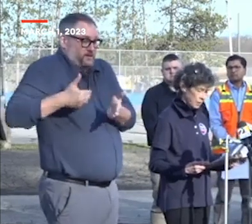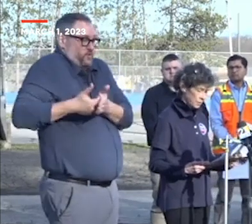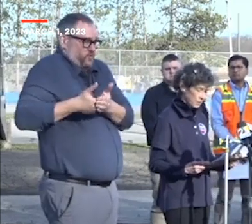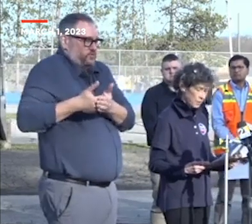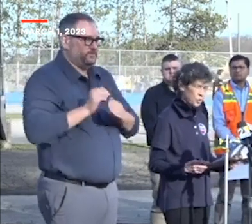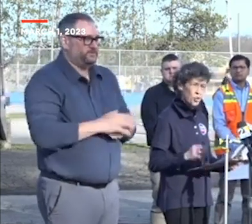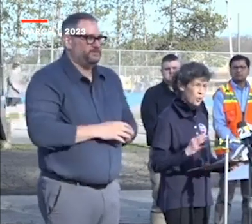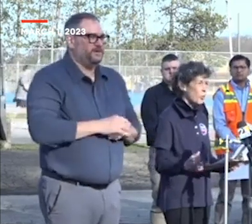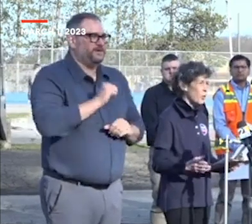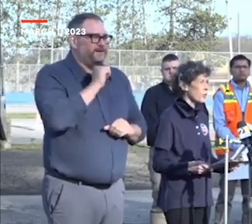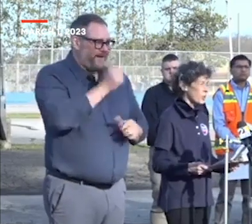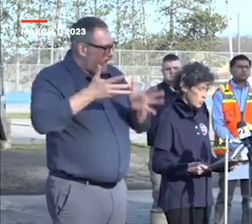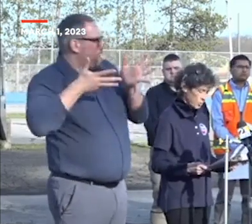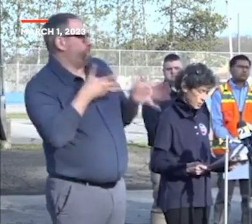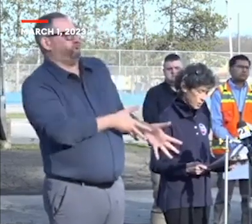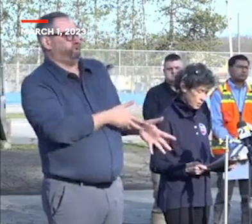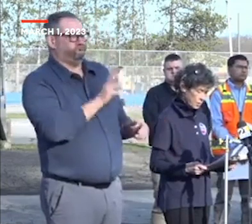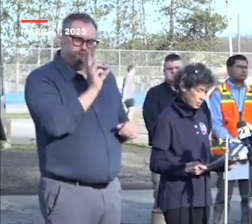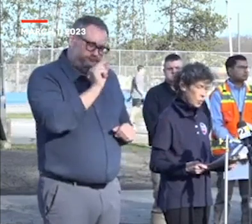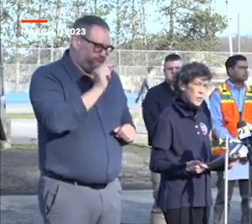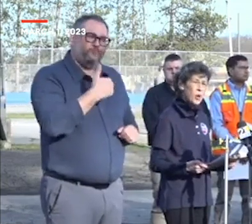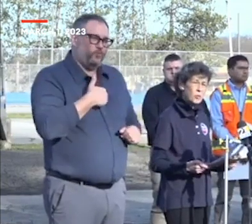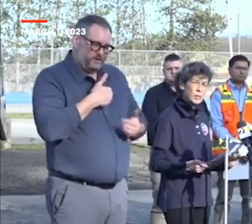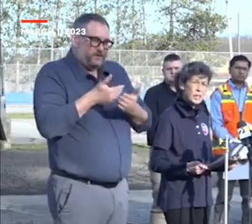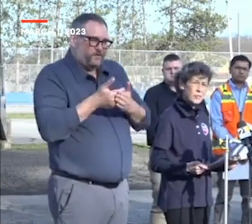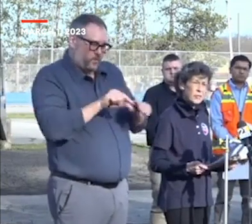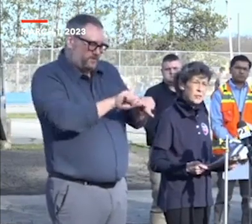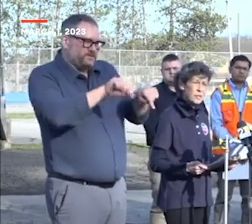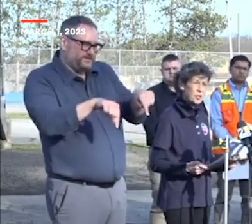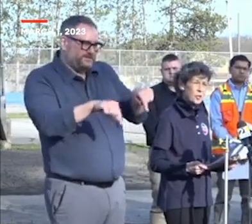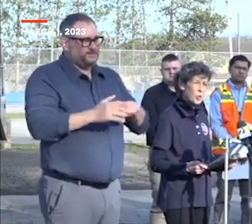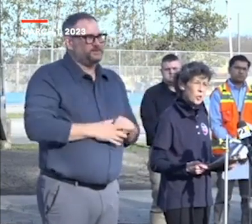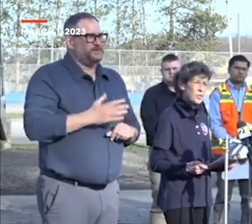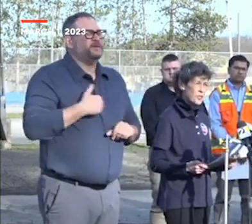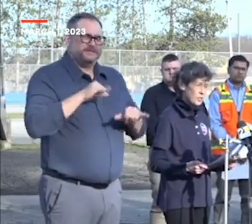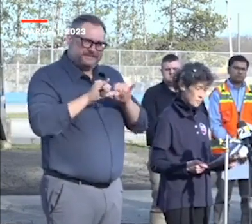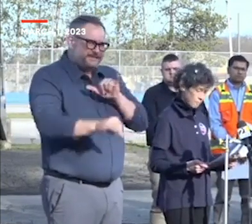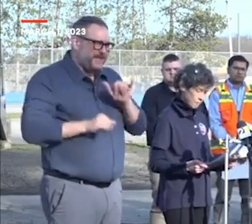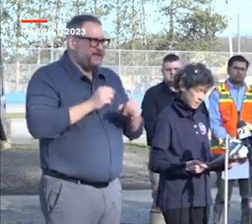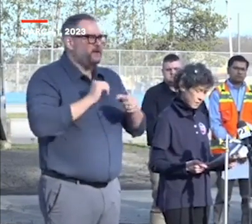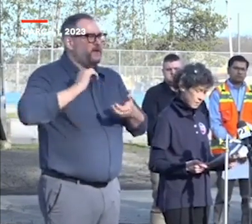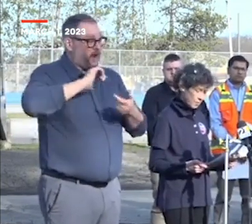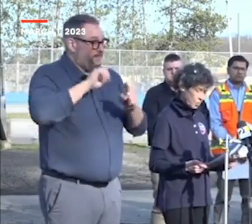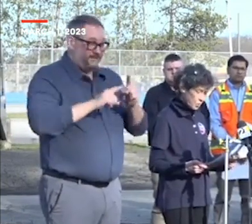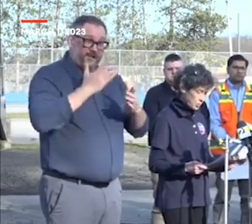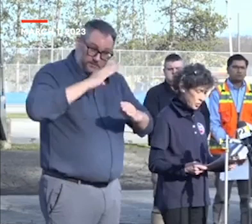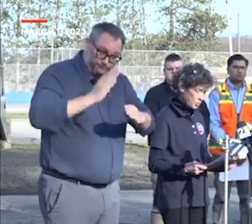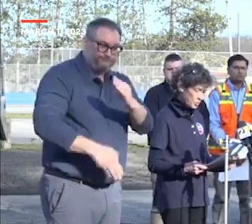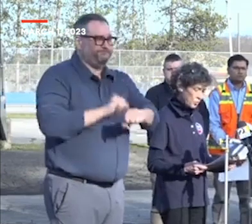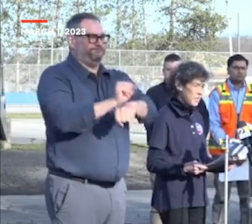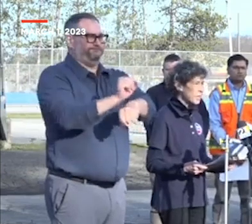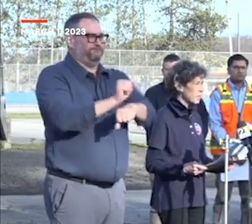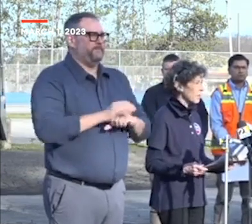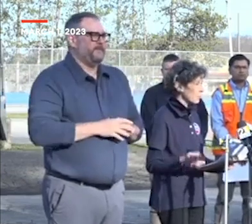East Palestine, nor the wider community. We won't leave until the work is done. The Welcome Center